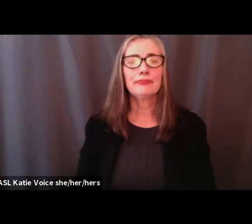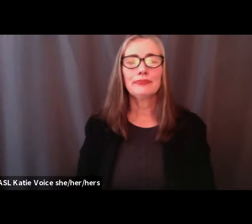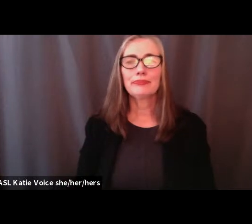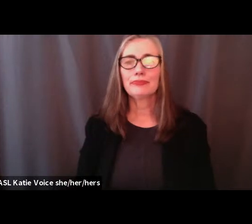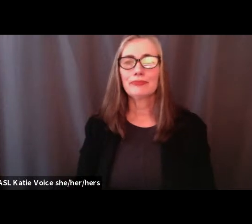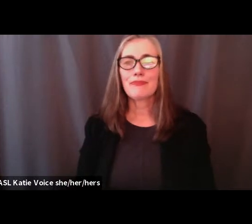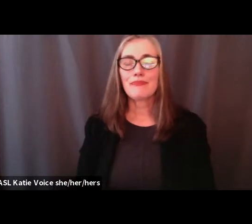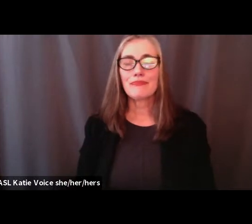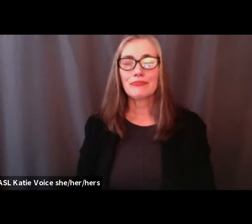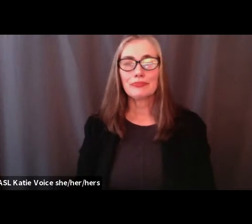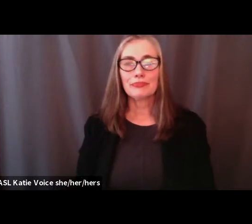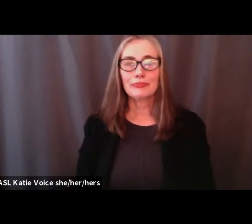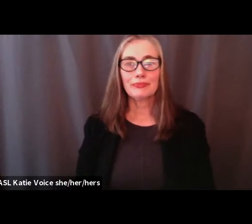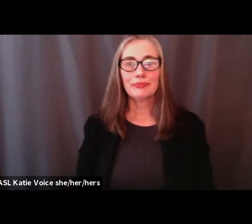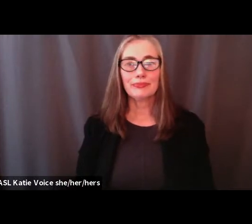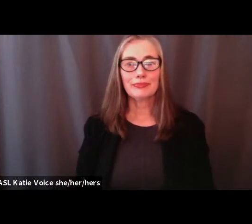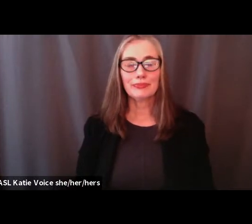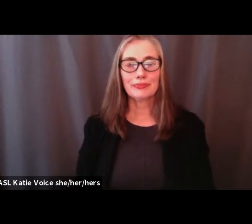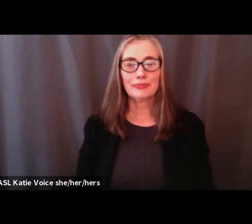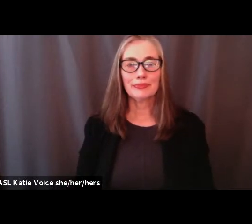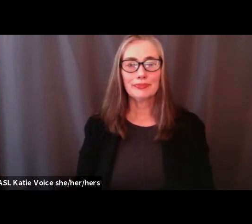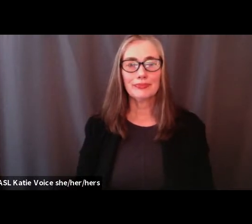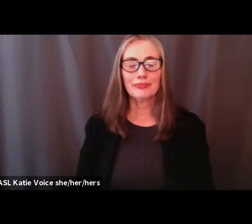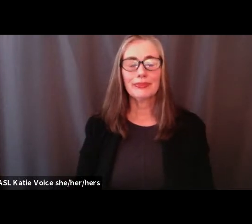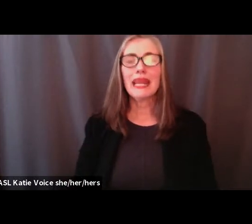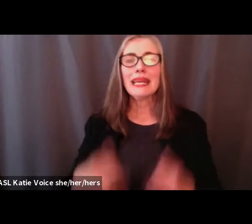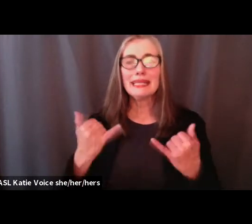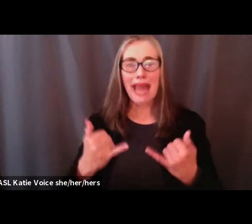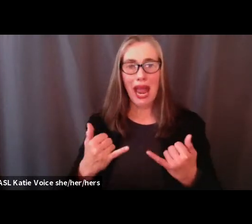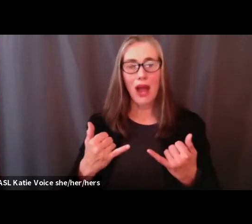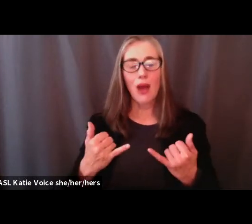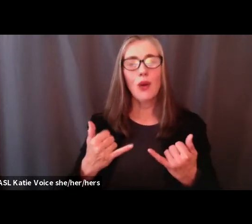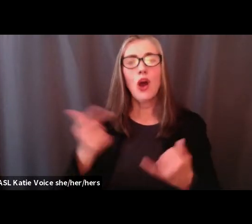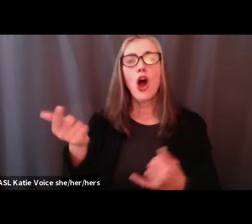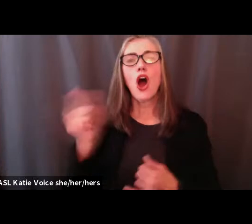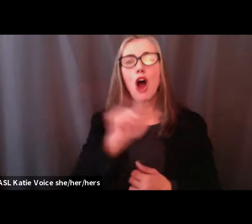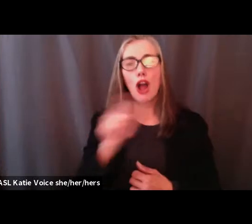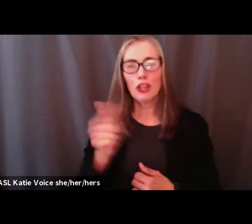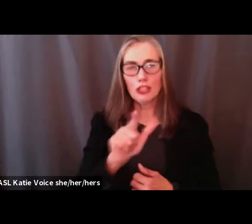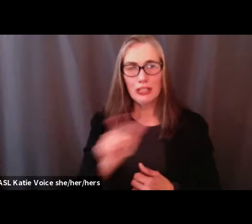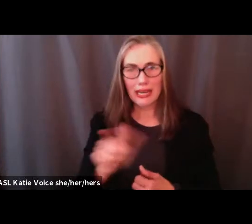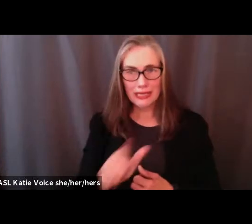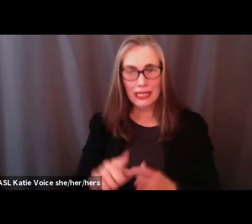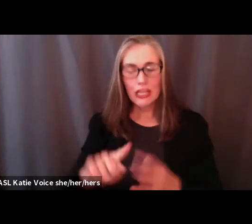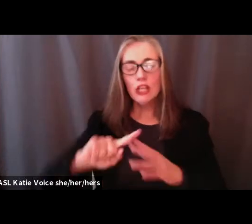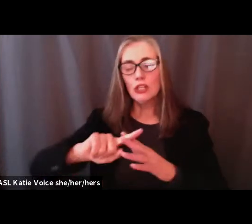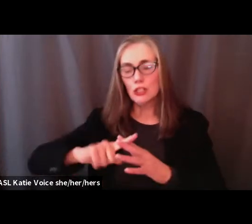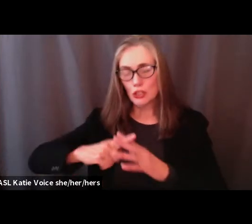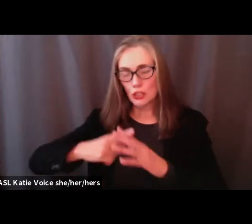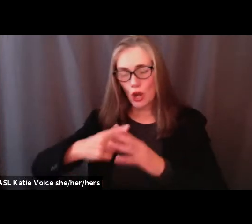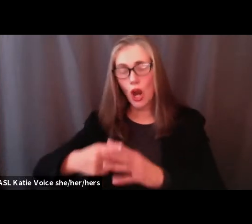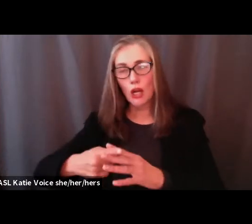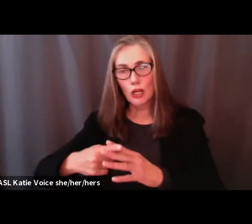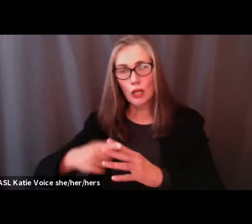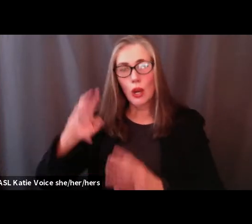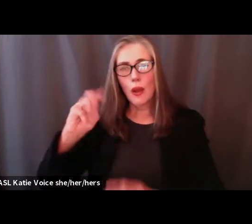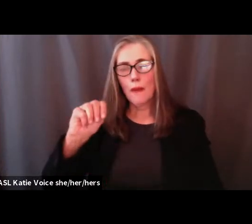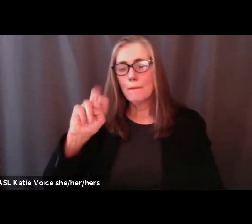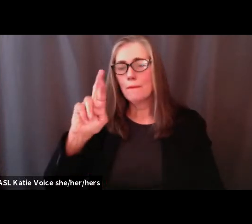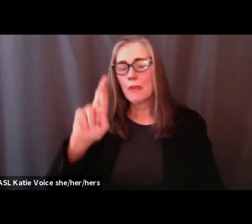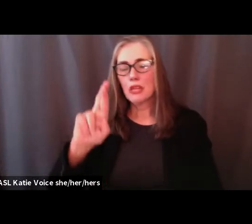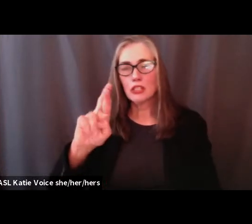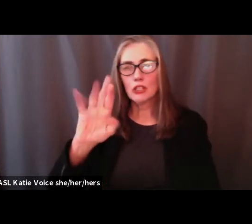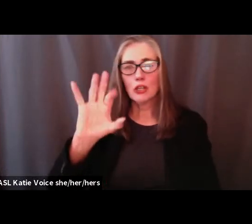let's, as we previously established, let's go in alternating order. Let's start with Mr.